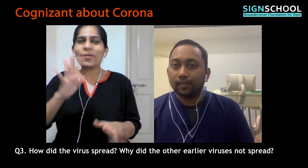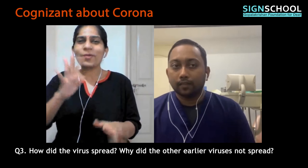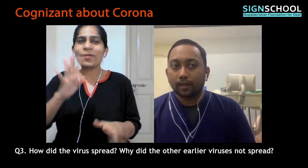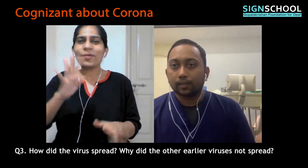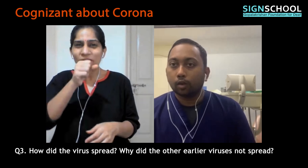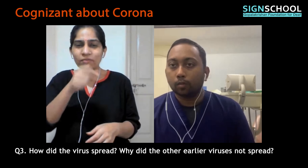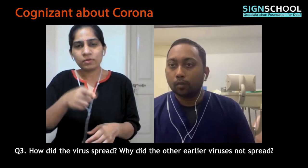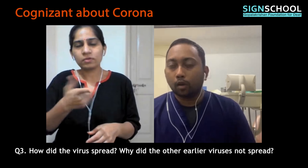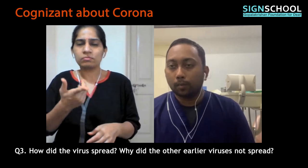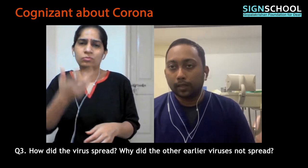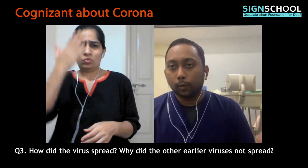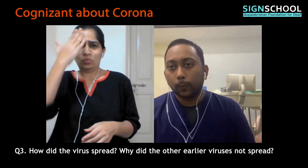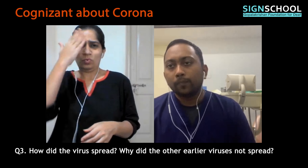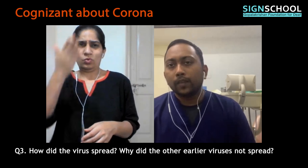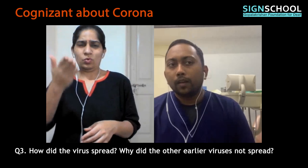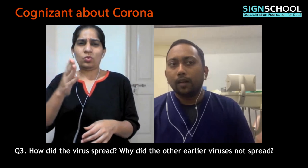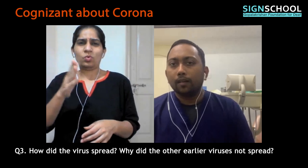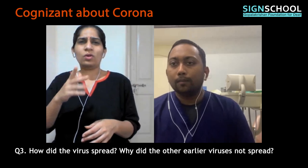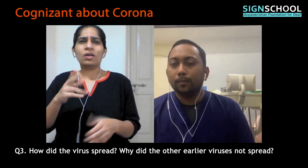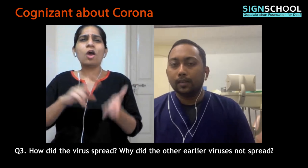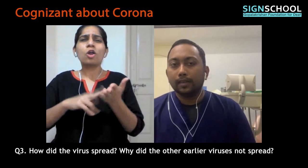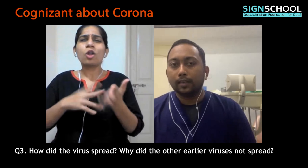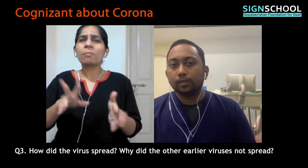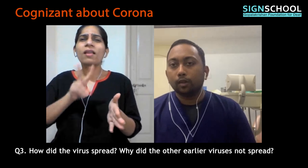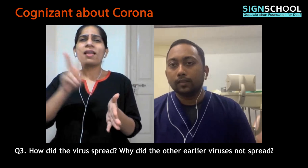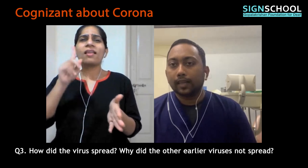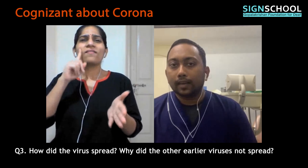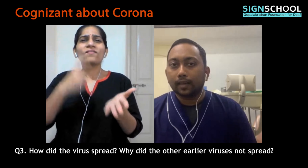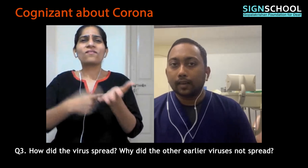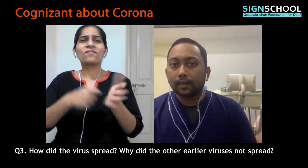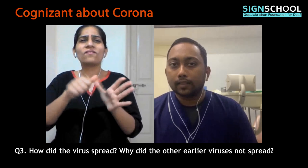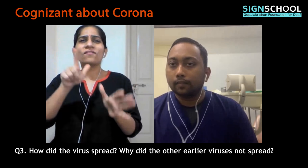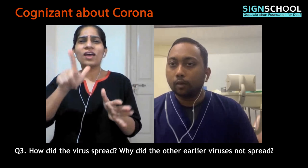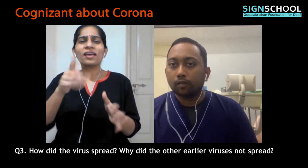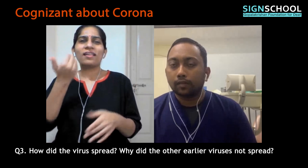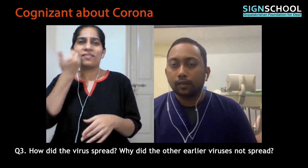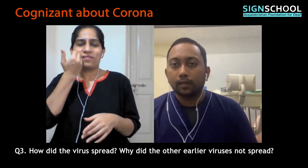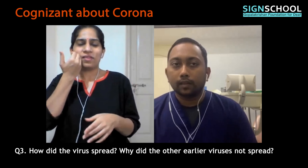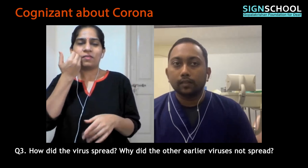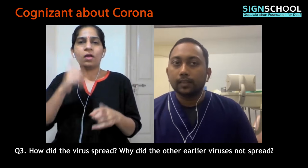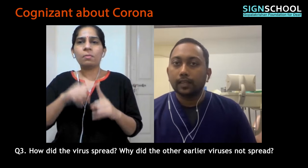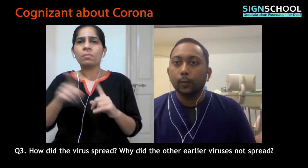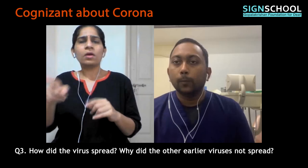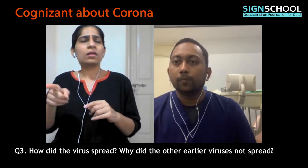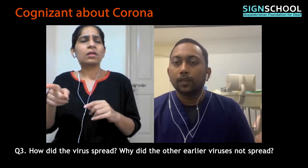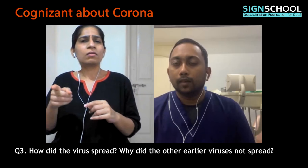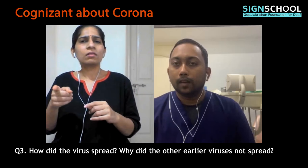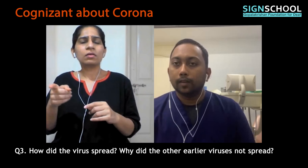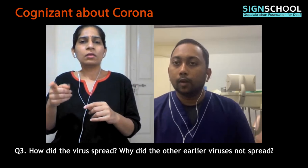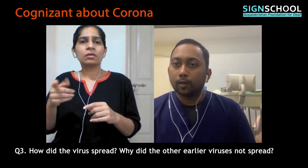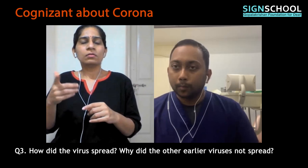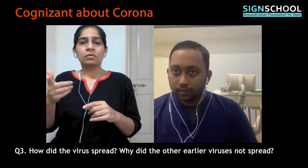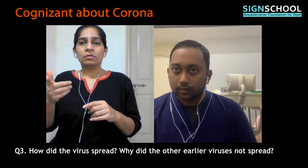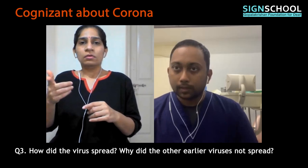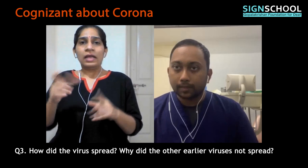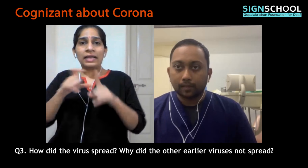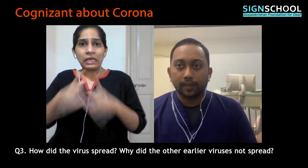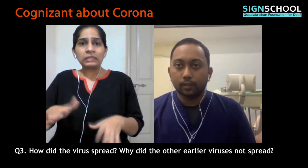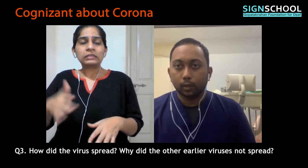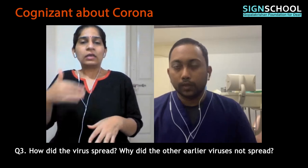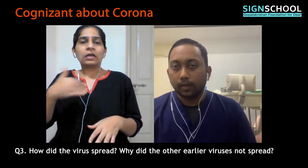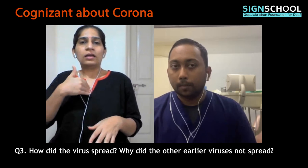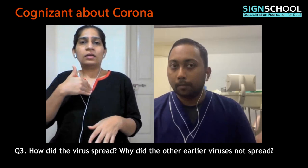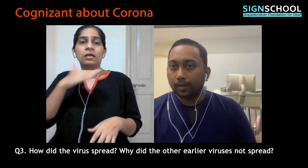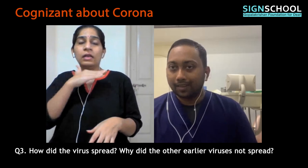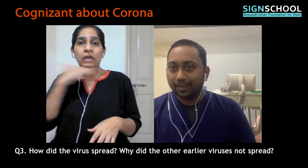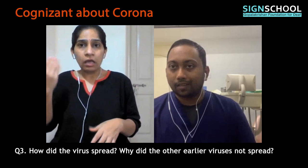called a viral fever, as you all normally know. Well, it is not that aggressive, not virulent. It doesn't kill you. Your immune system can